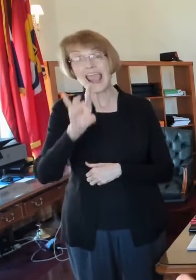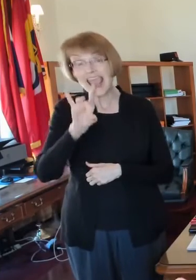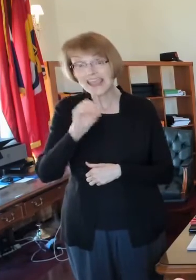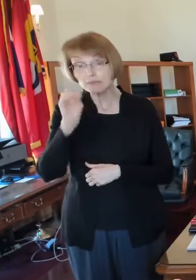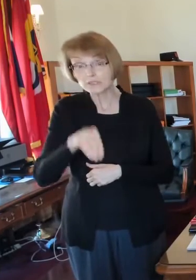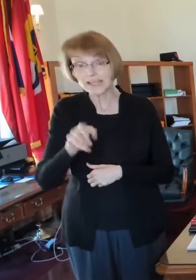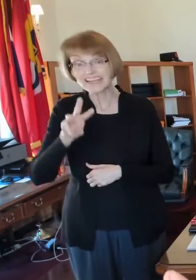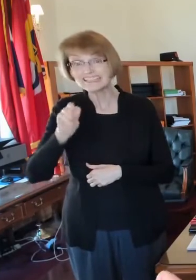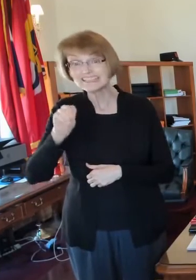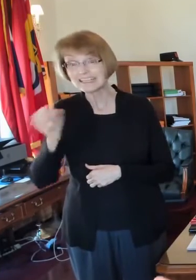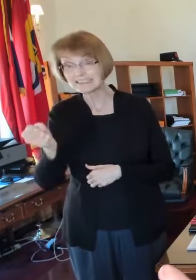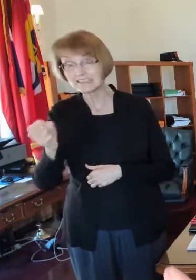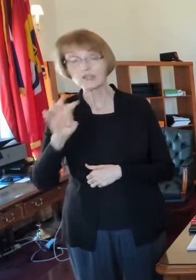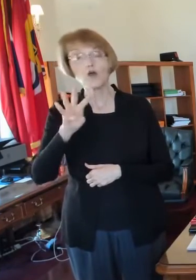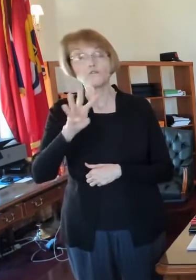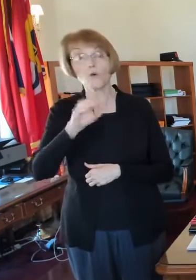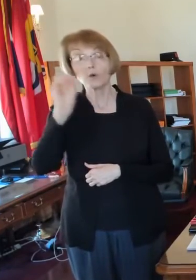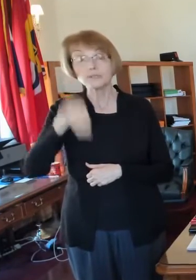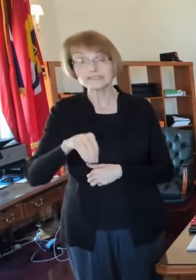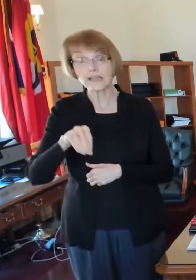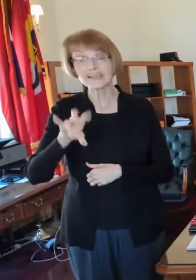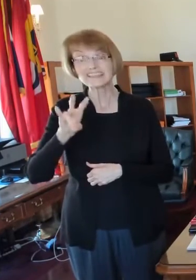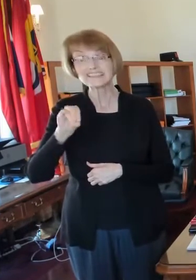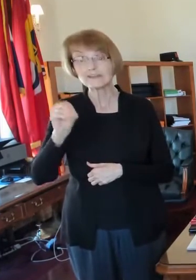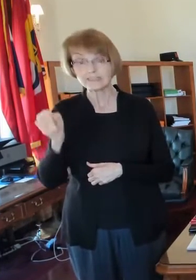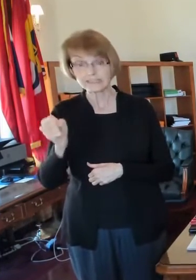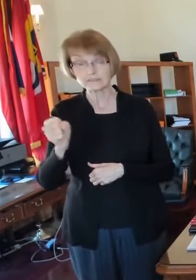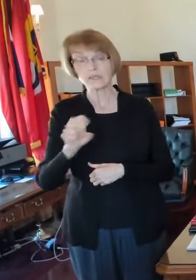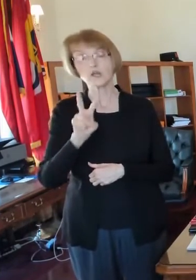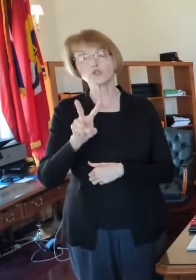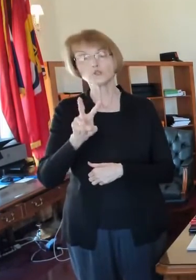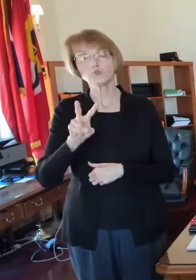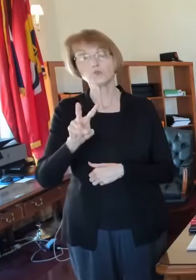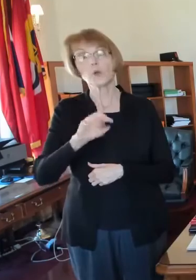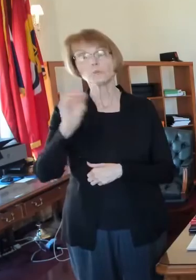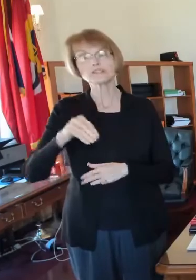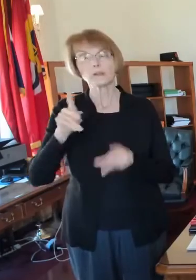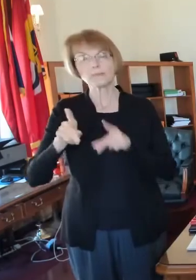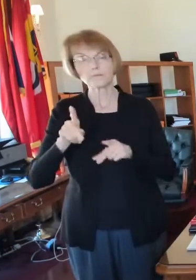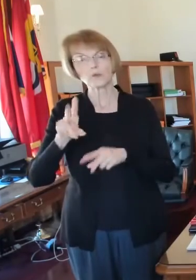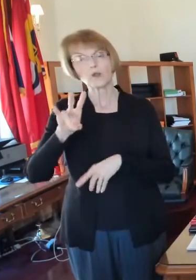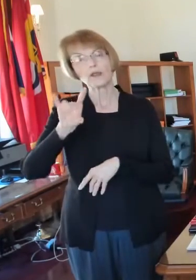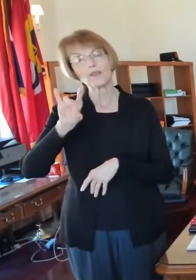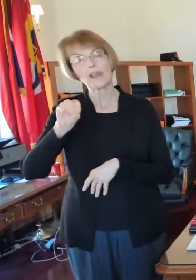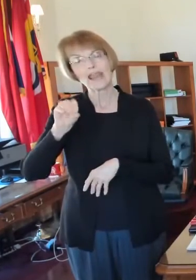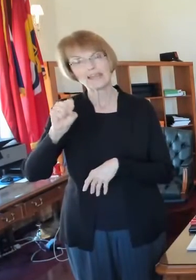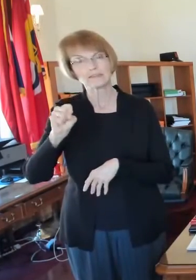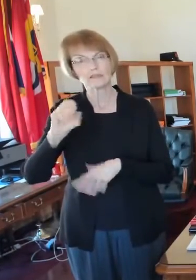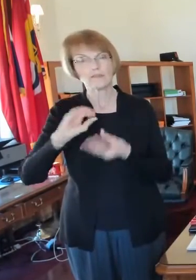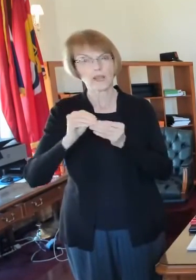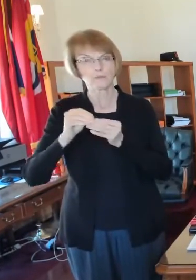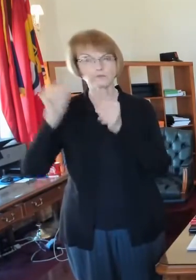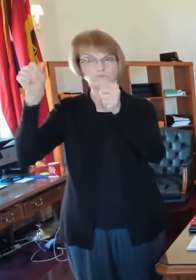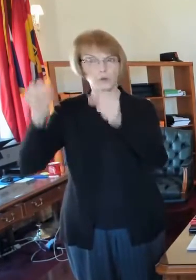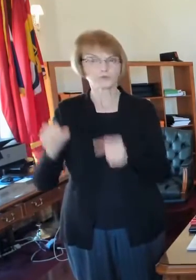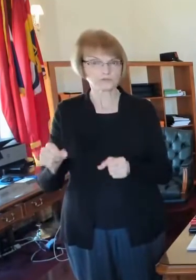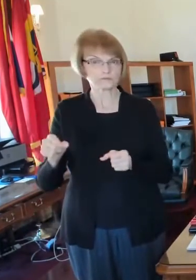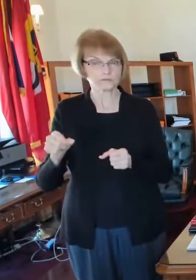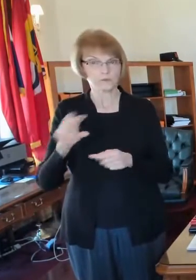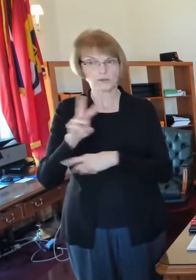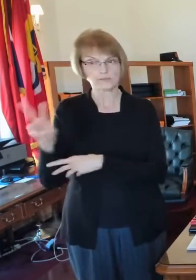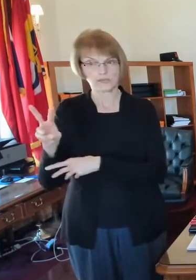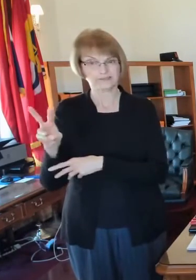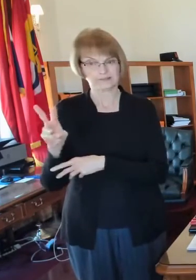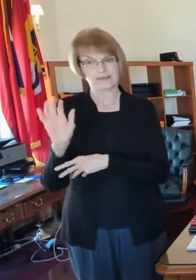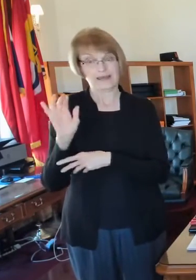in their 60s, 4% in their 70s, 2% in their 80s. This is on our website, but those are the statistics for